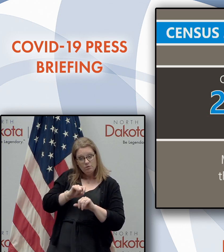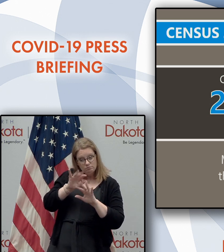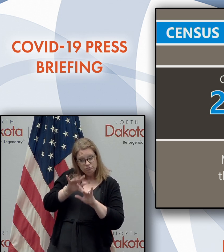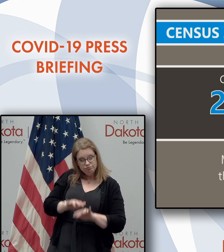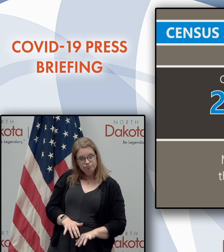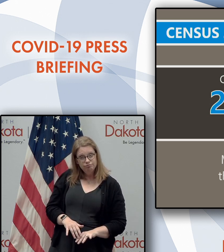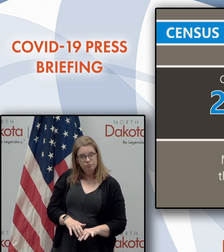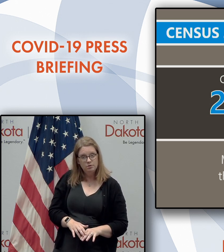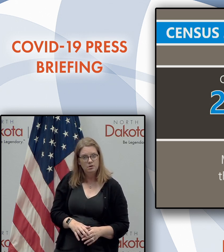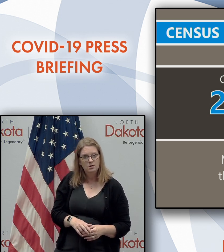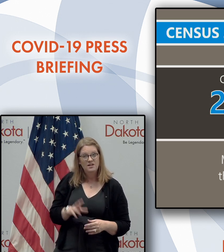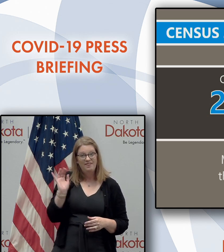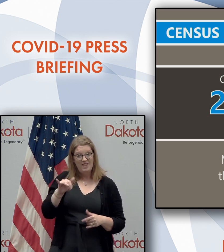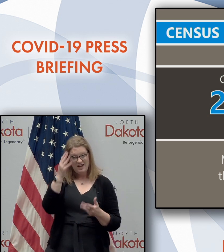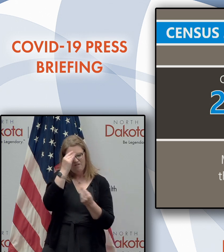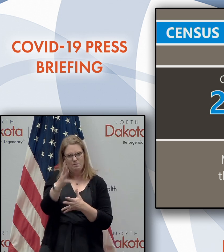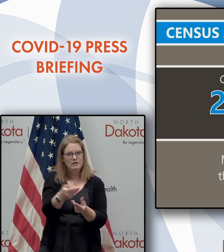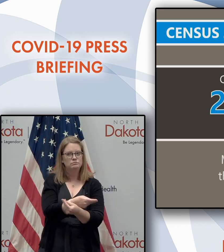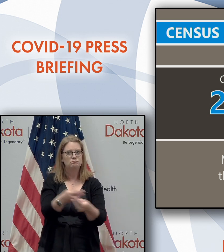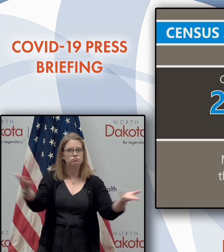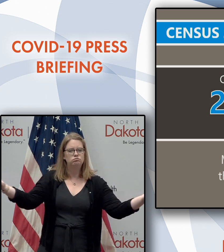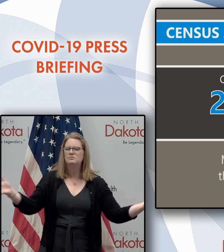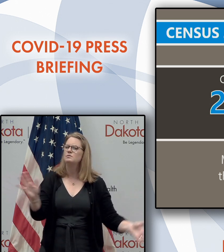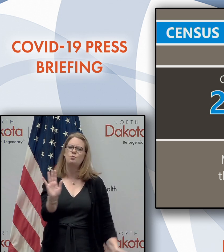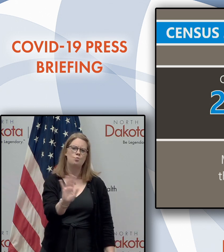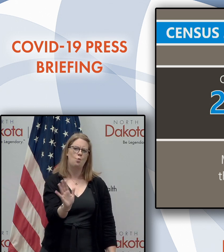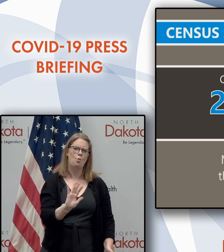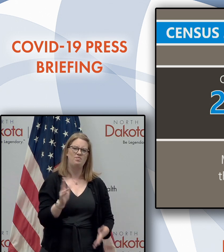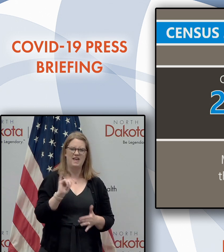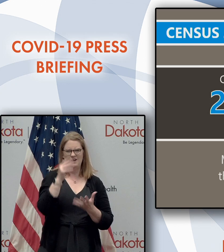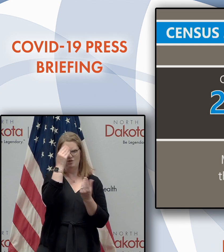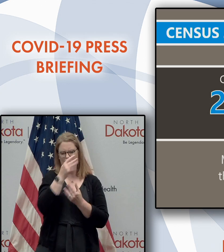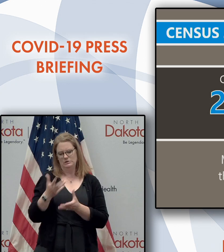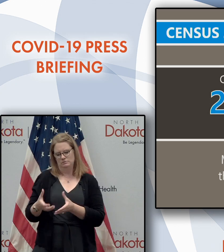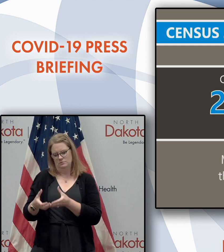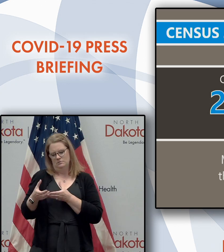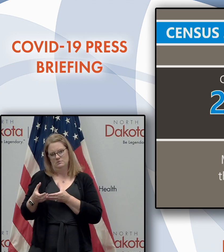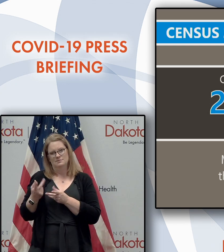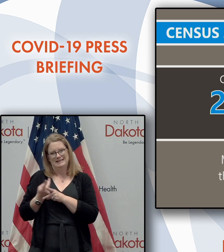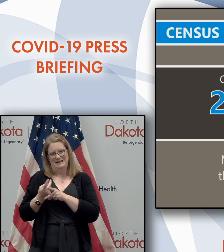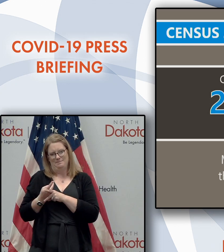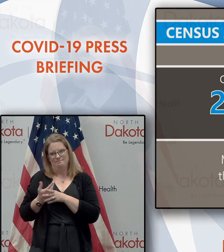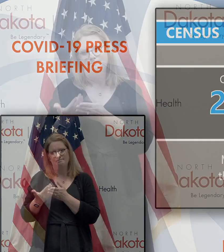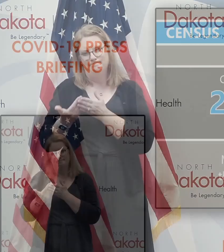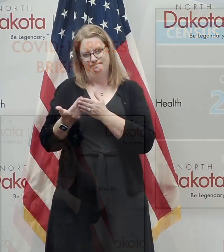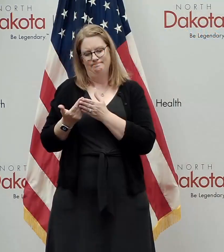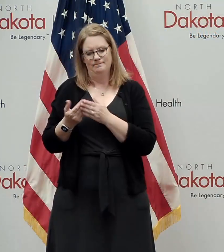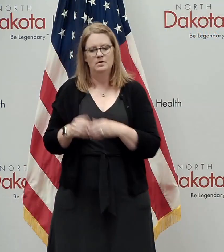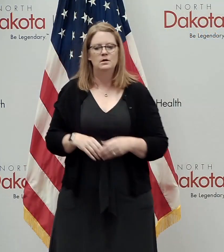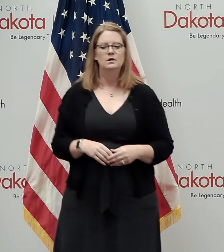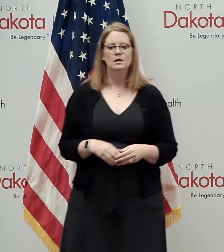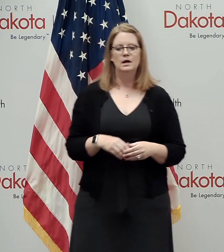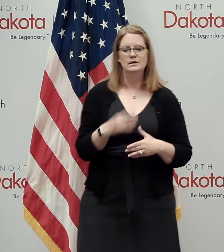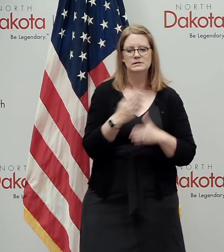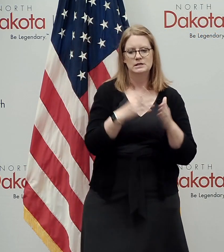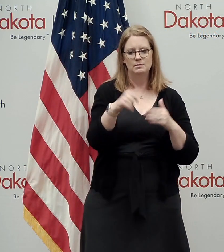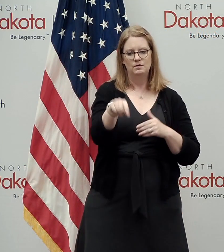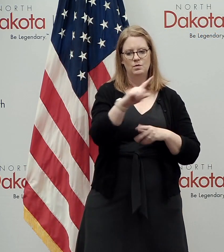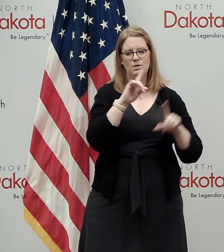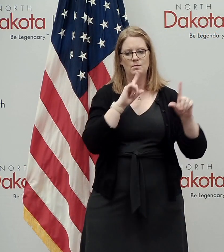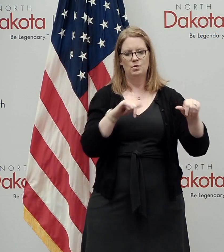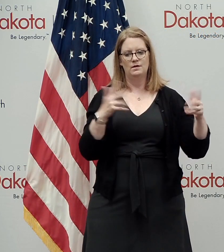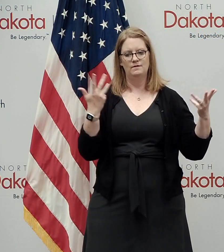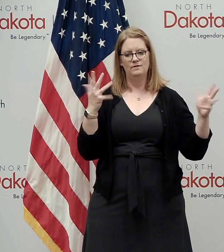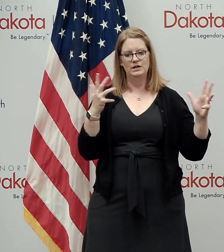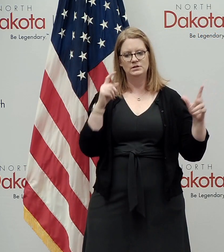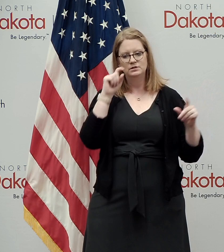please participate, help do your share for North Dakota. Next item, some of you in the media have already reported on this, but we